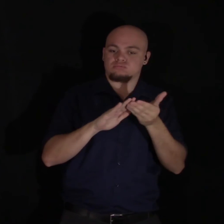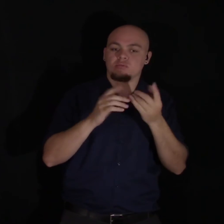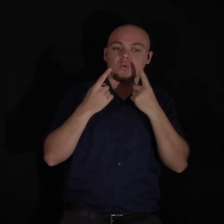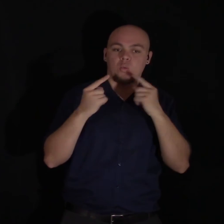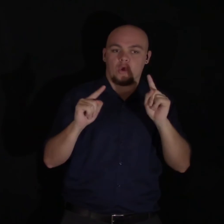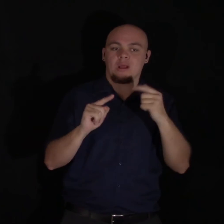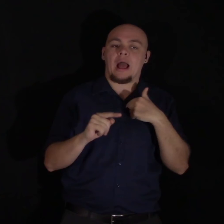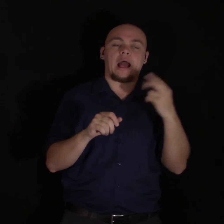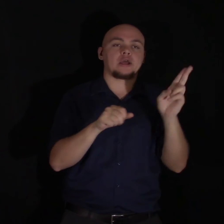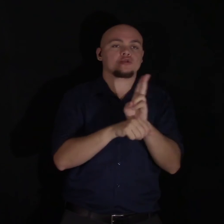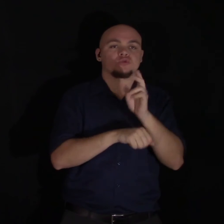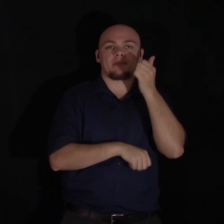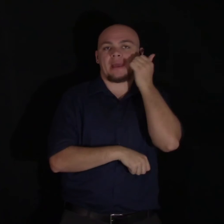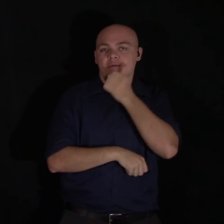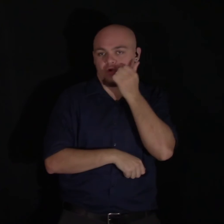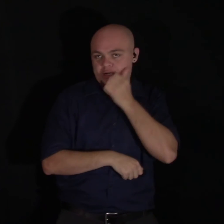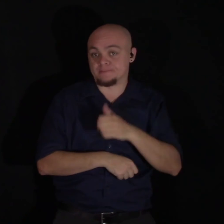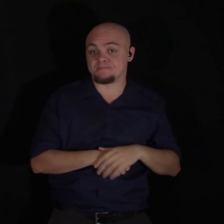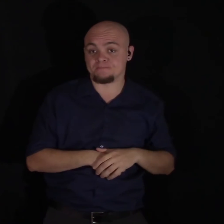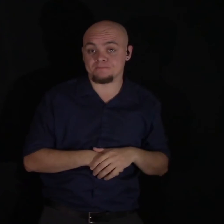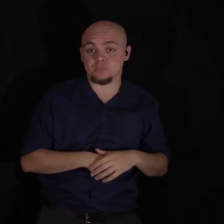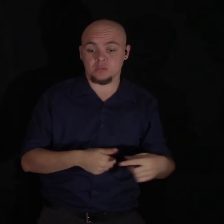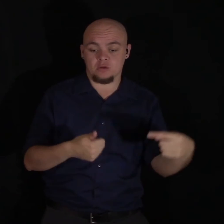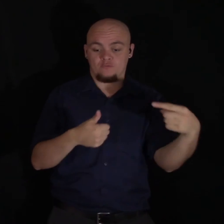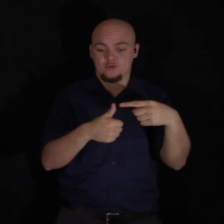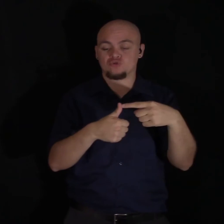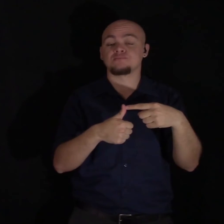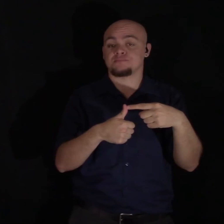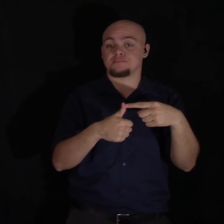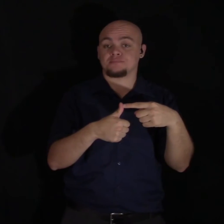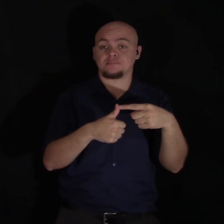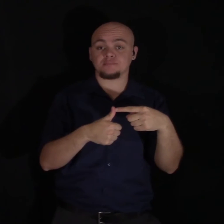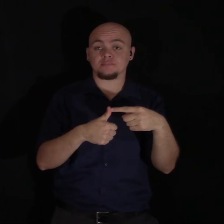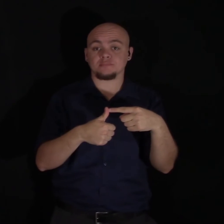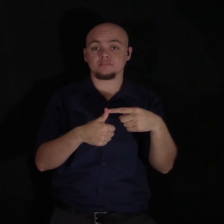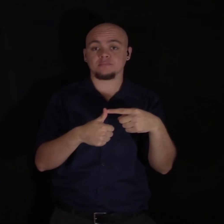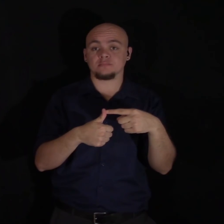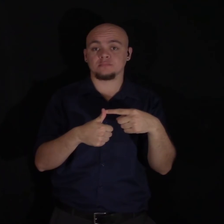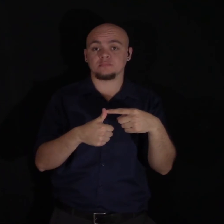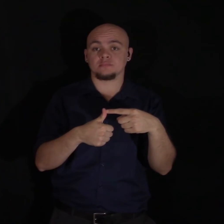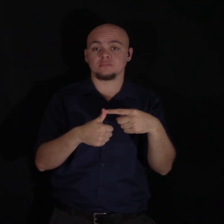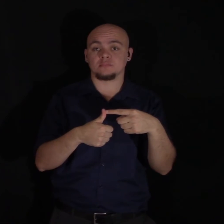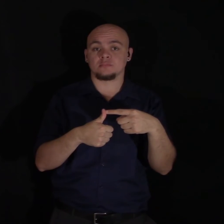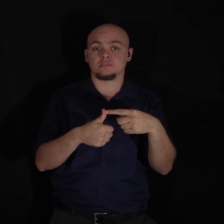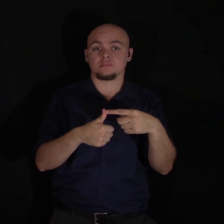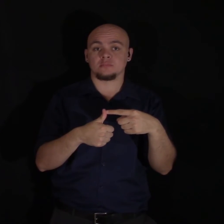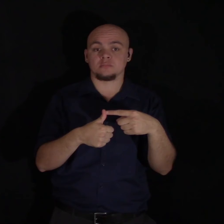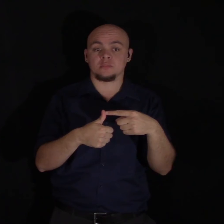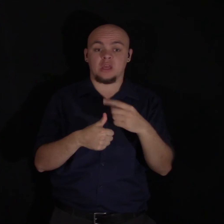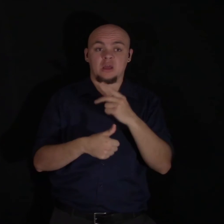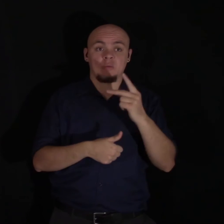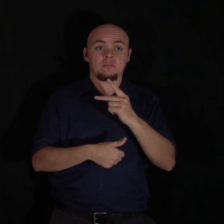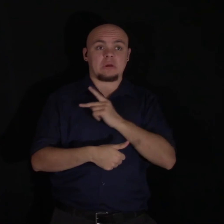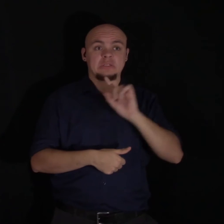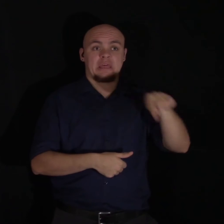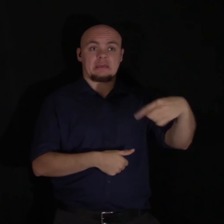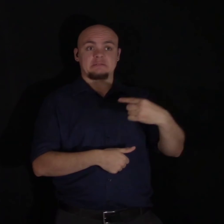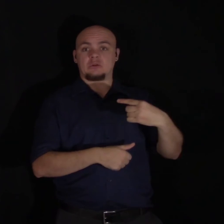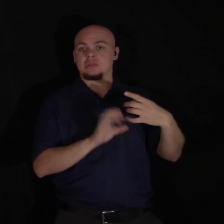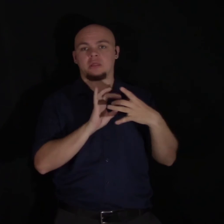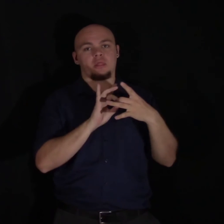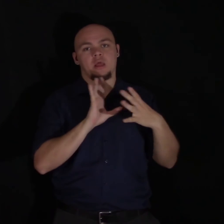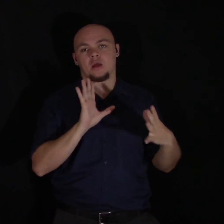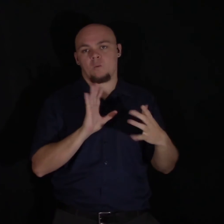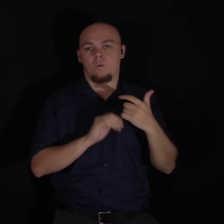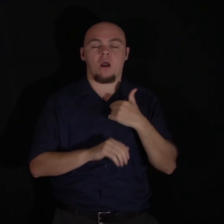every single day. 1, let go of taking things personally. Now,